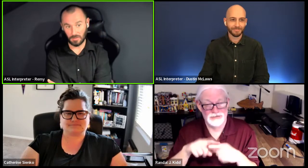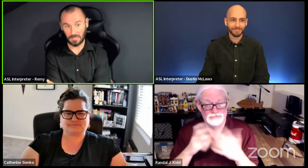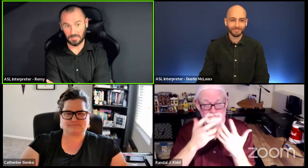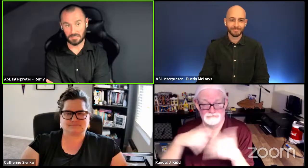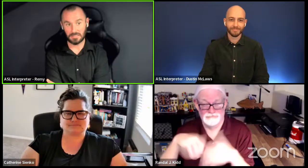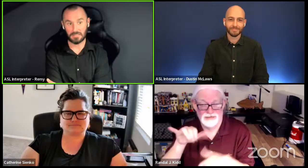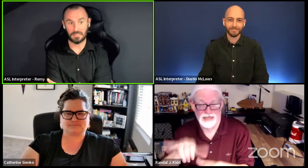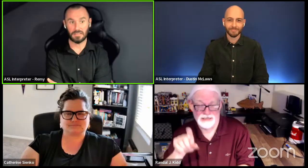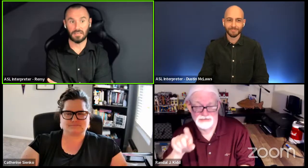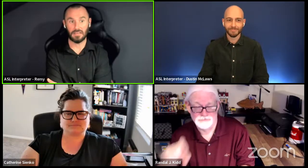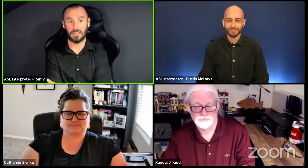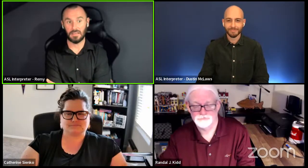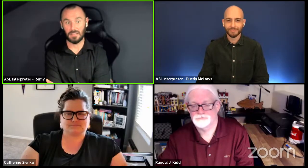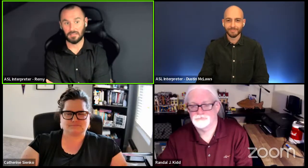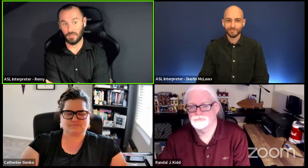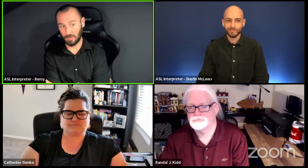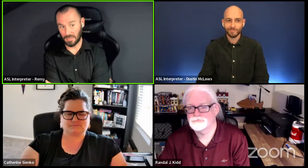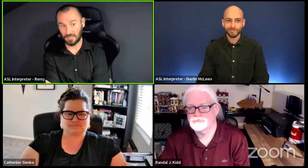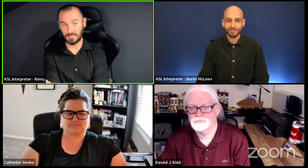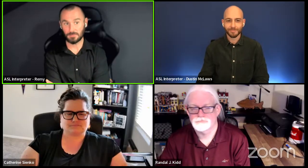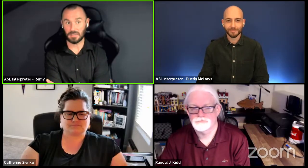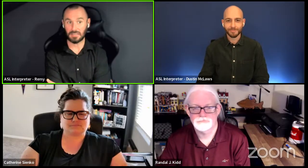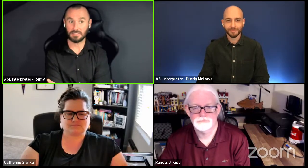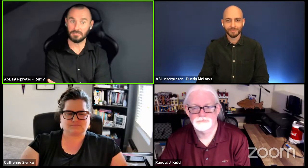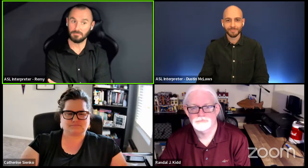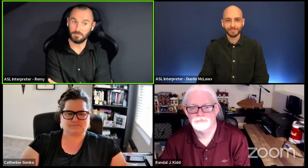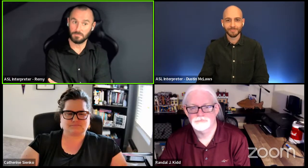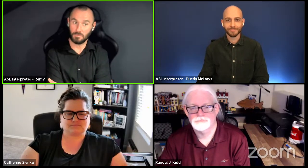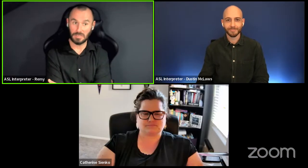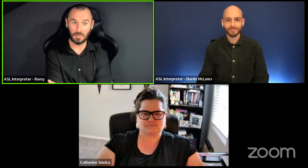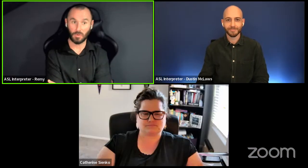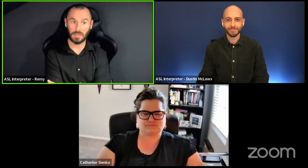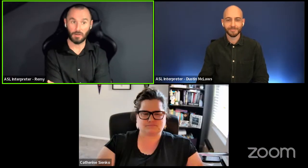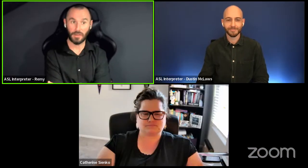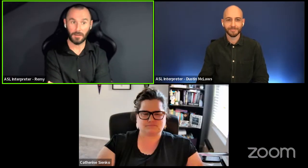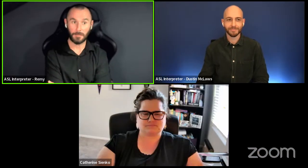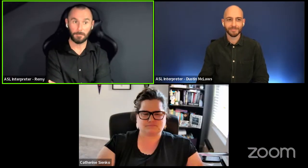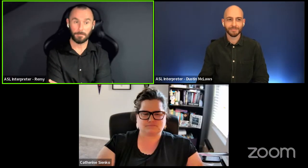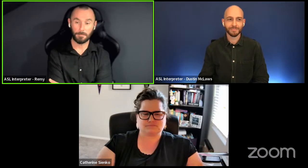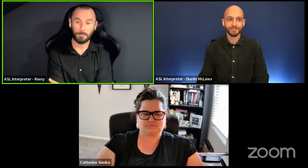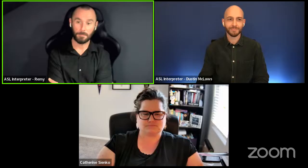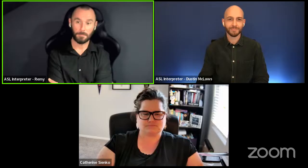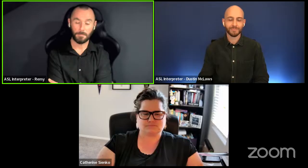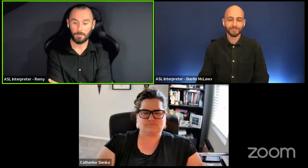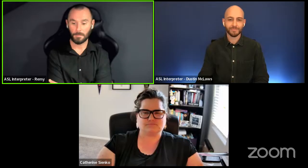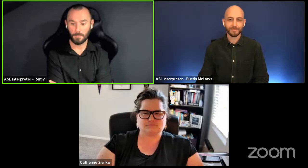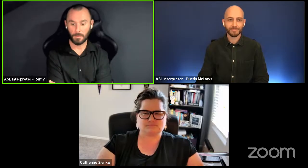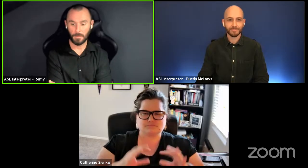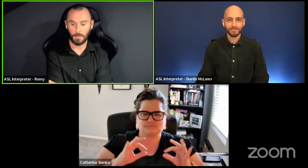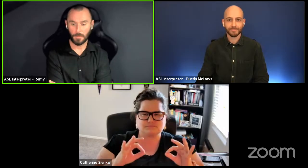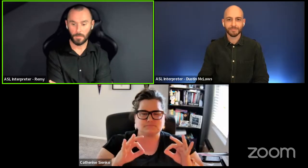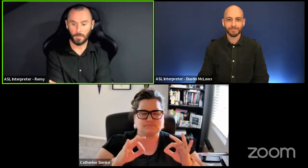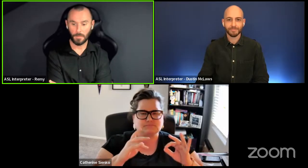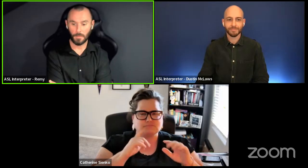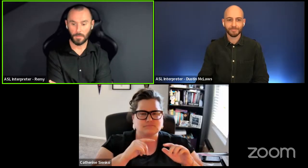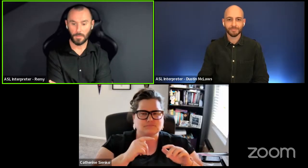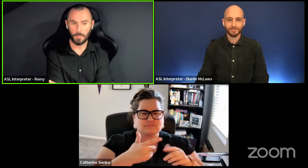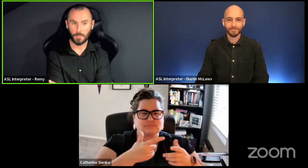the meet and greet, final candidates picked. We need to coordinate all that.